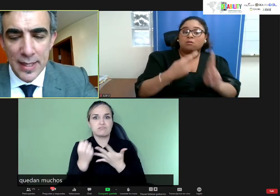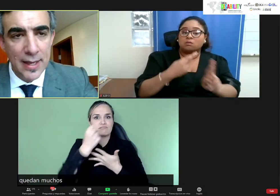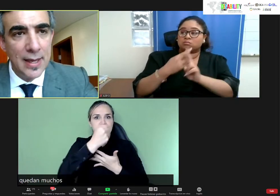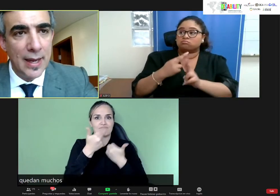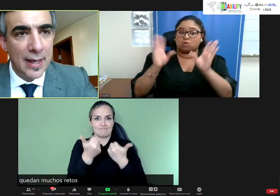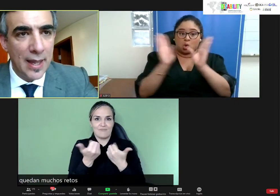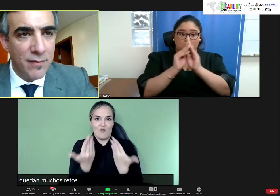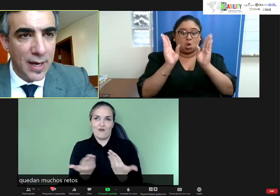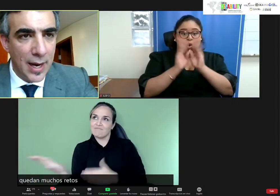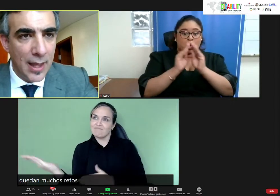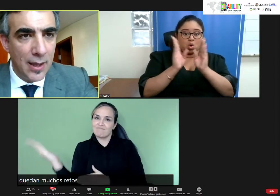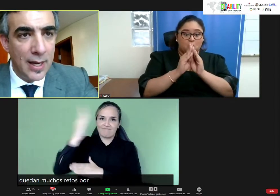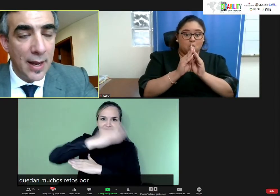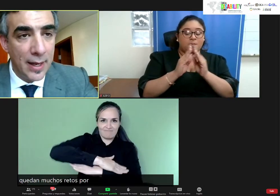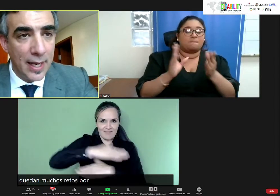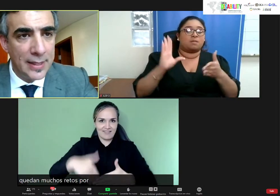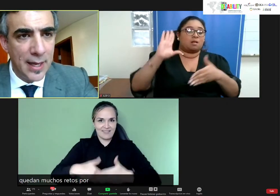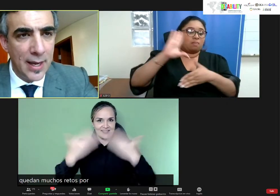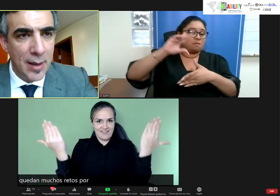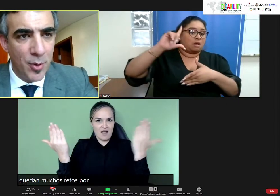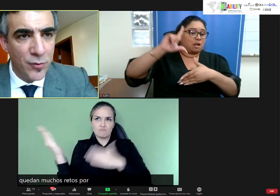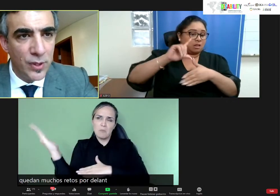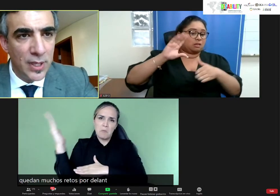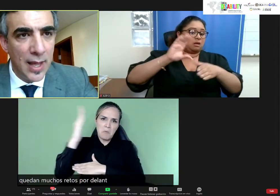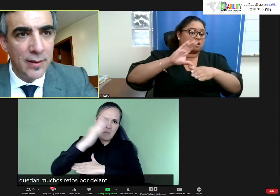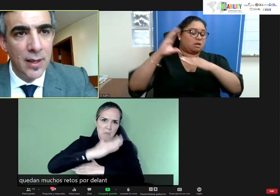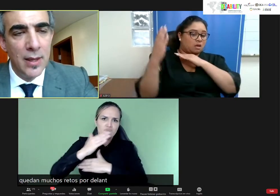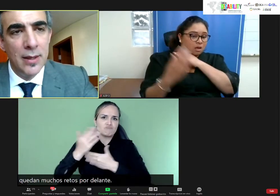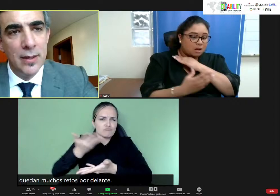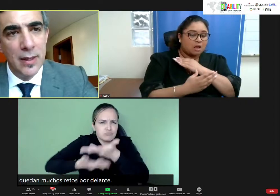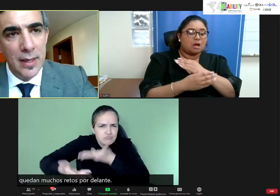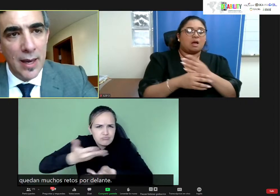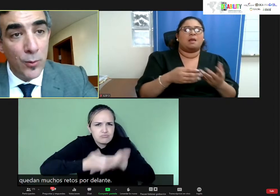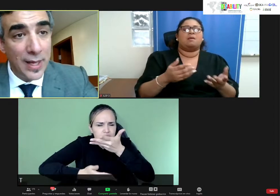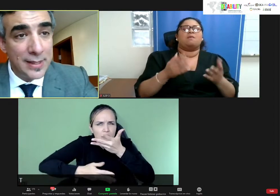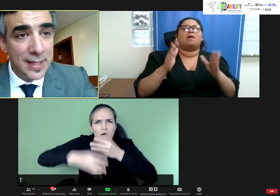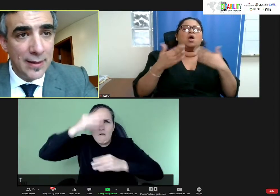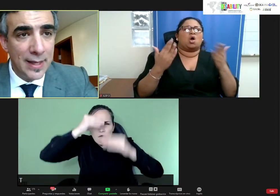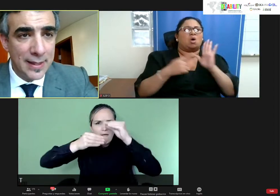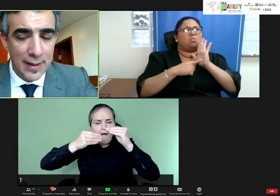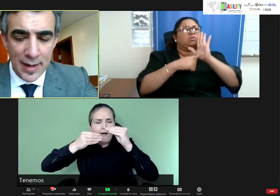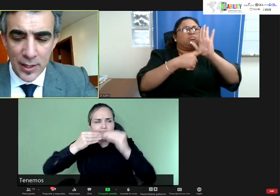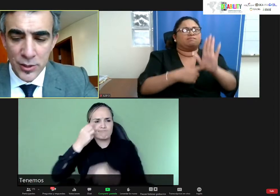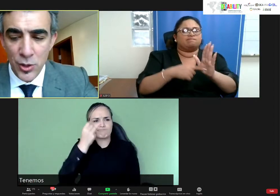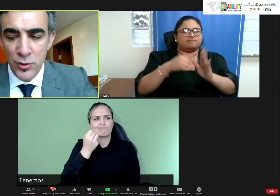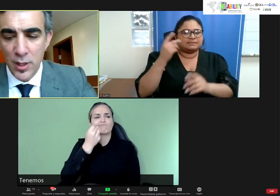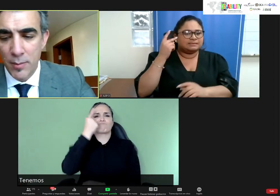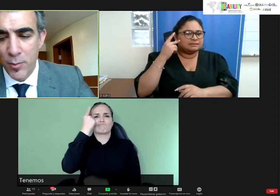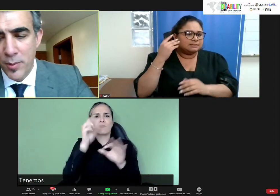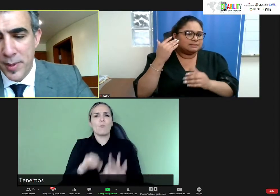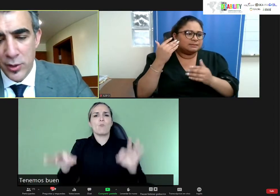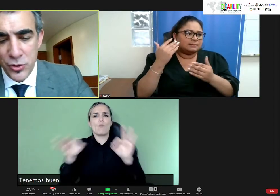very good results in this satellite summit and it is reflected in the richness in the depth and the